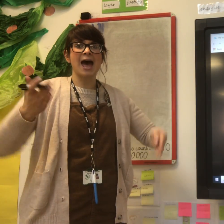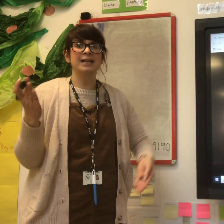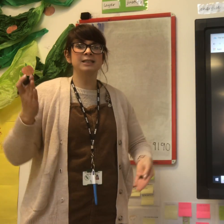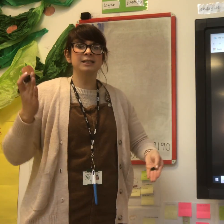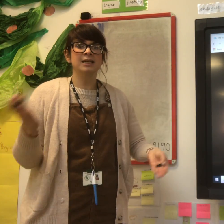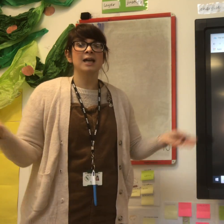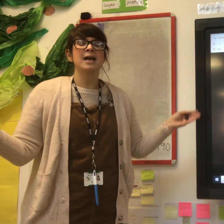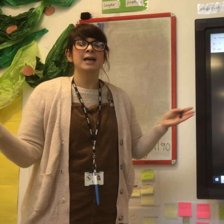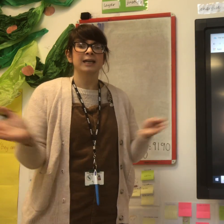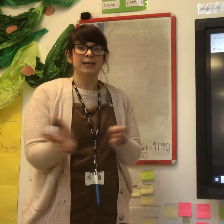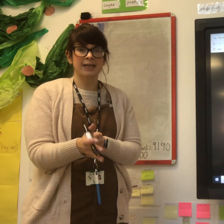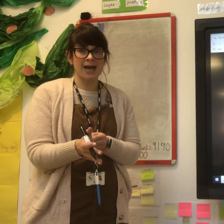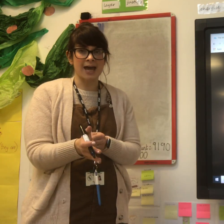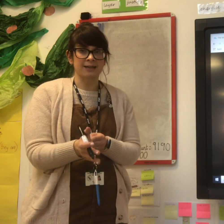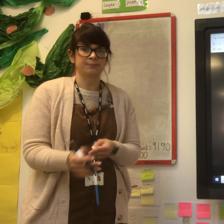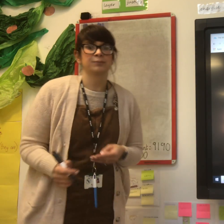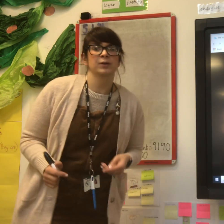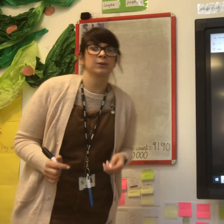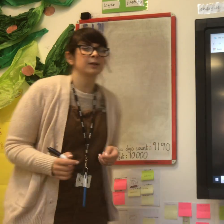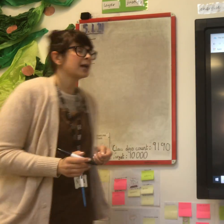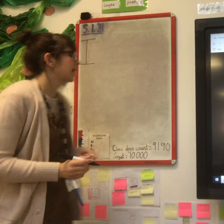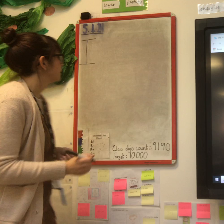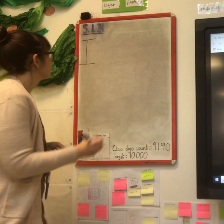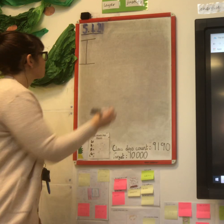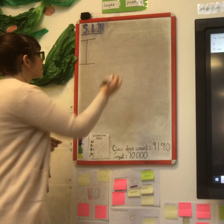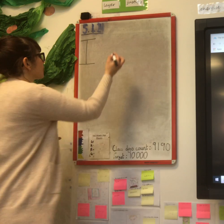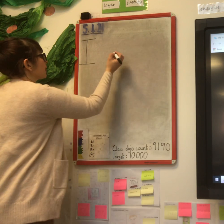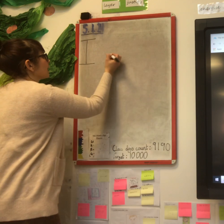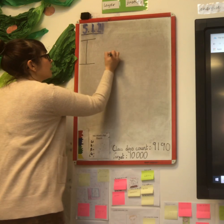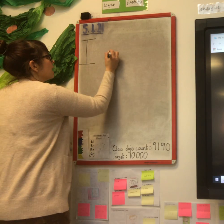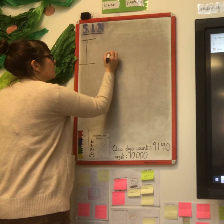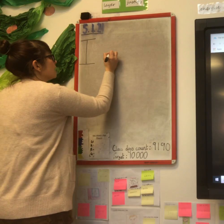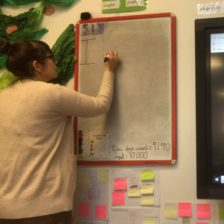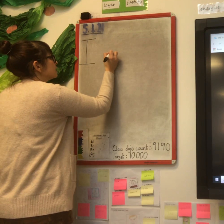an, can. Okay.